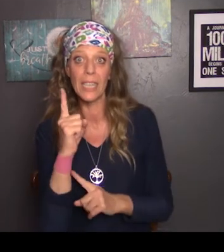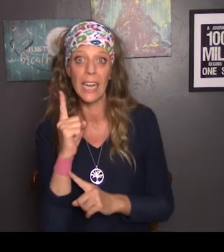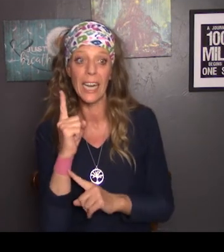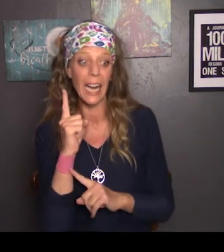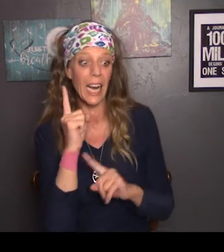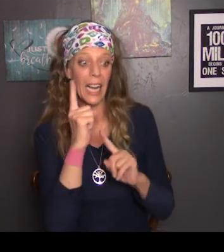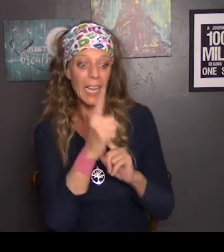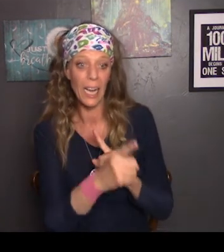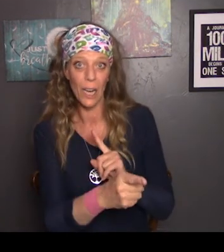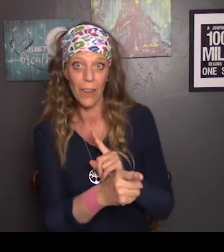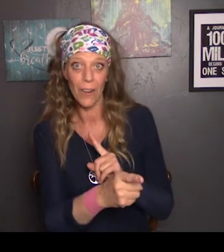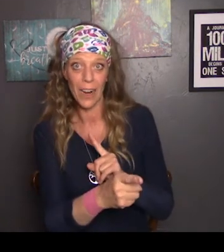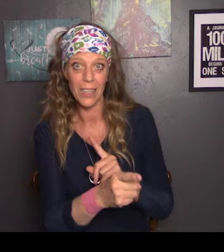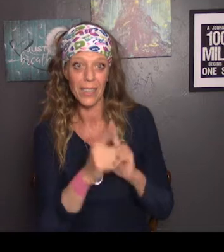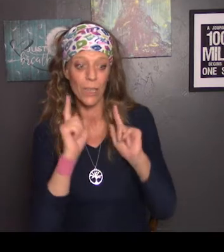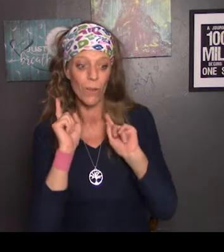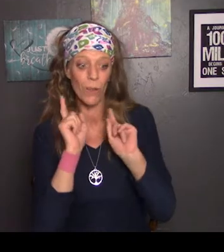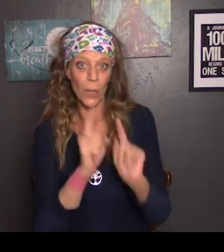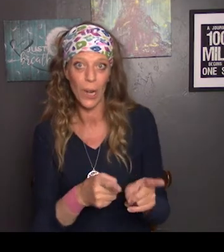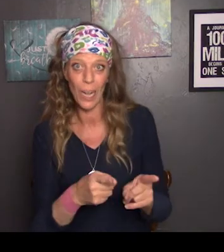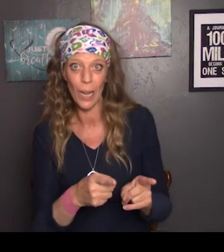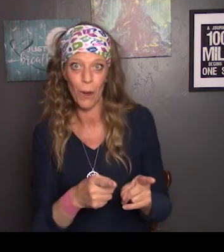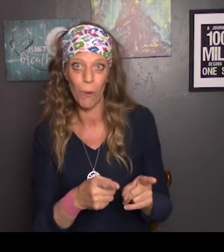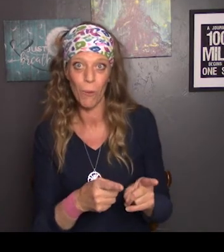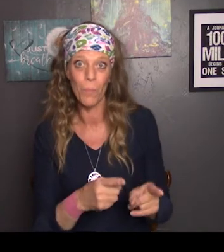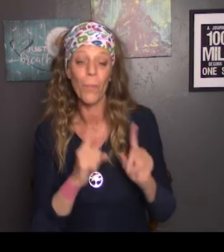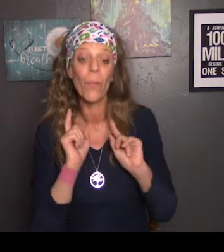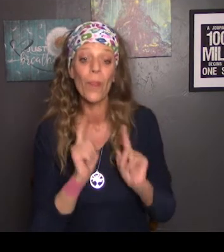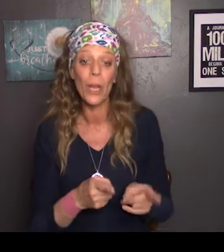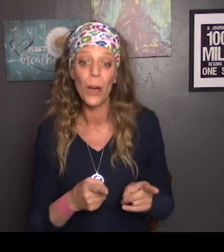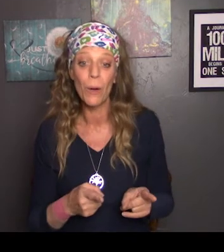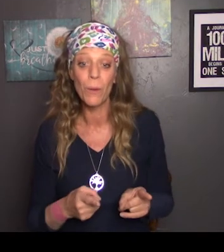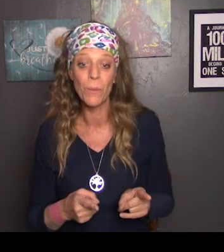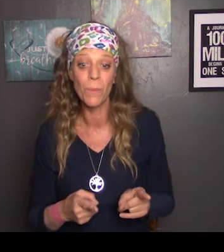Lead hand, crossing over, go, go.